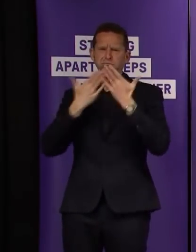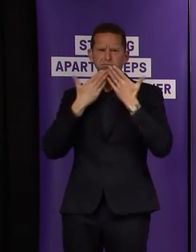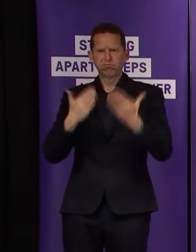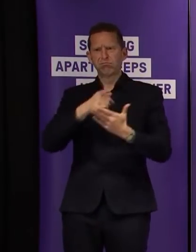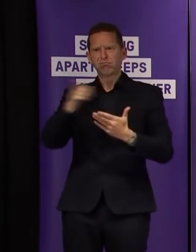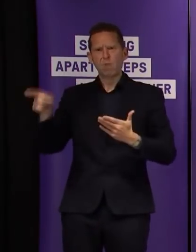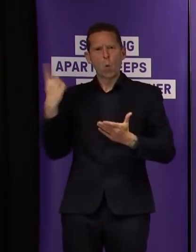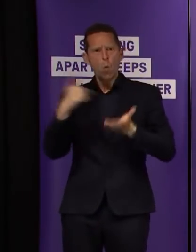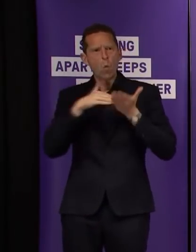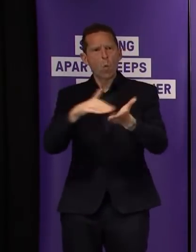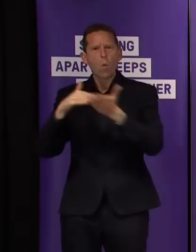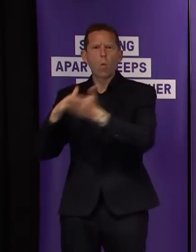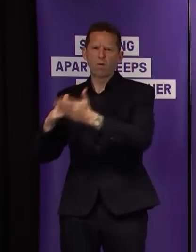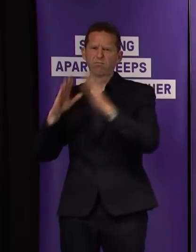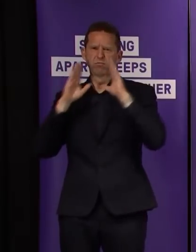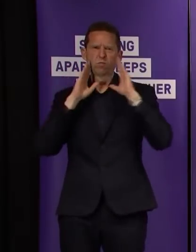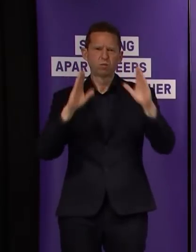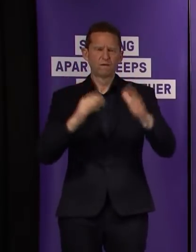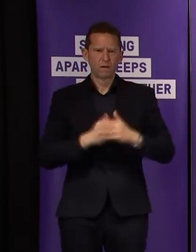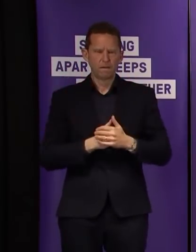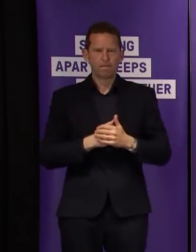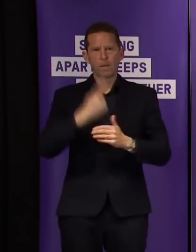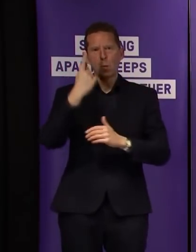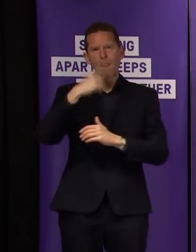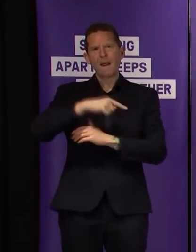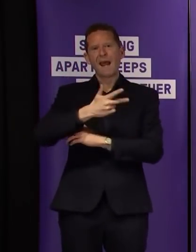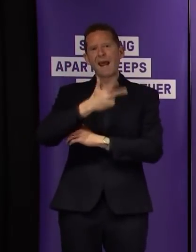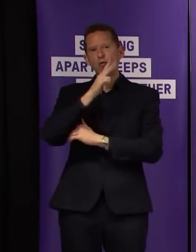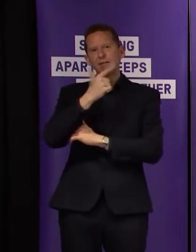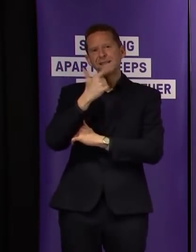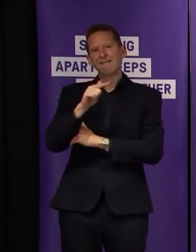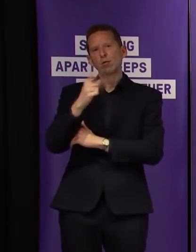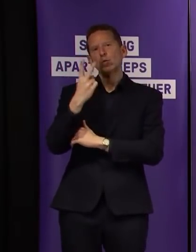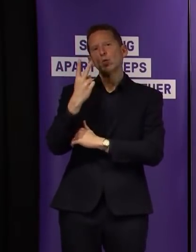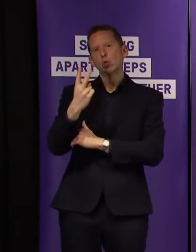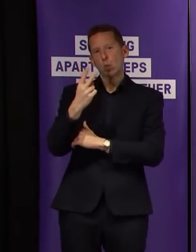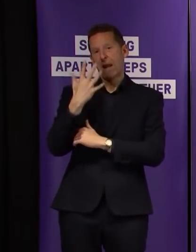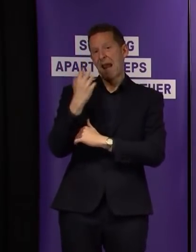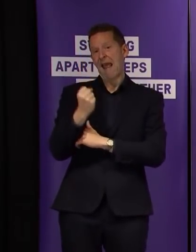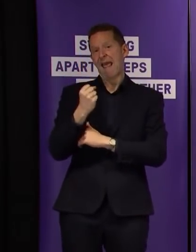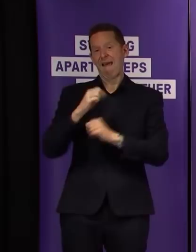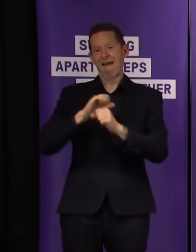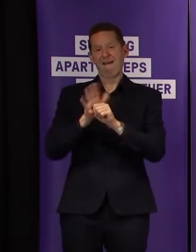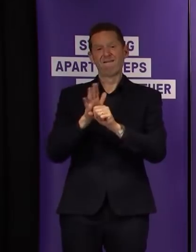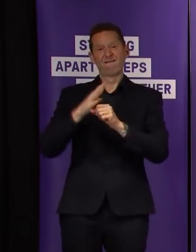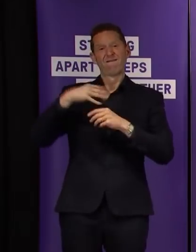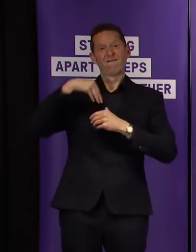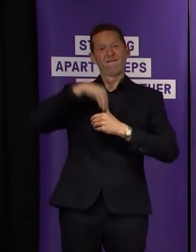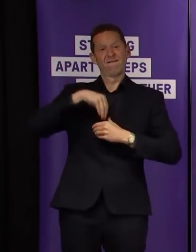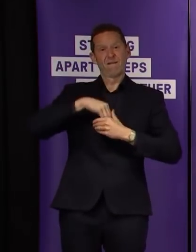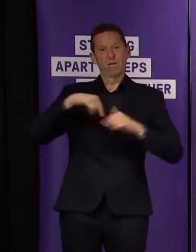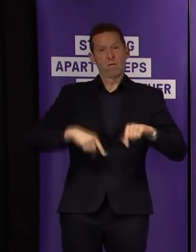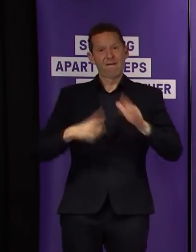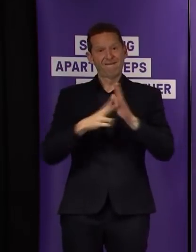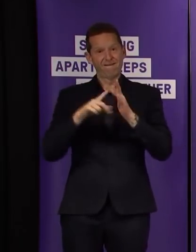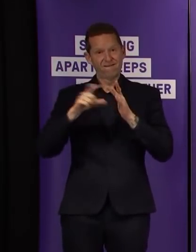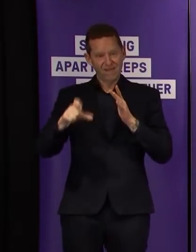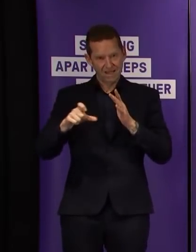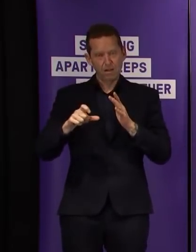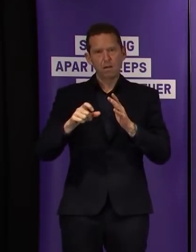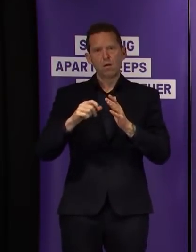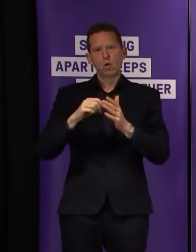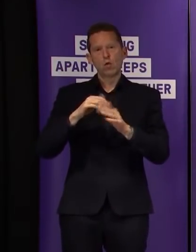our state. There are 1,872 active cases in Victoria, so that number continues to steadily